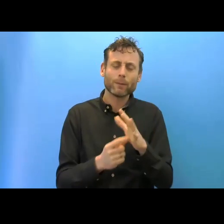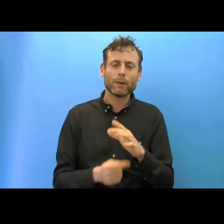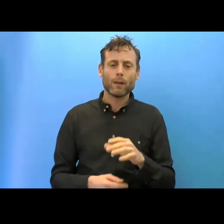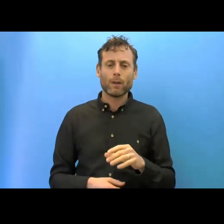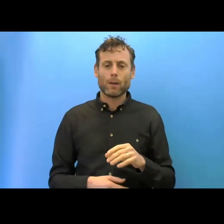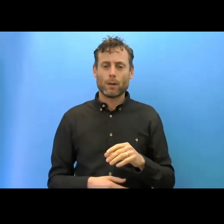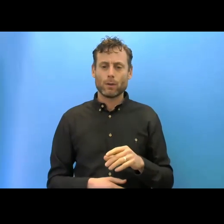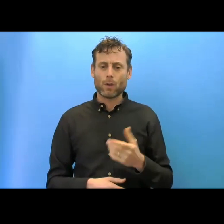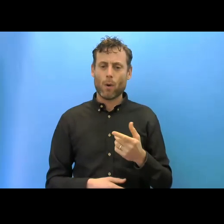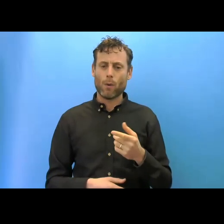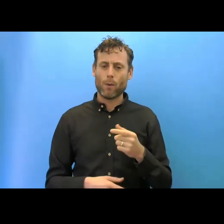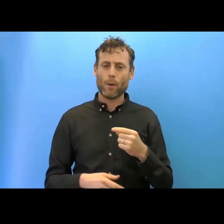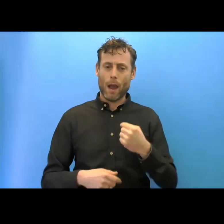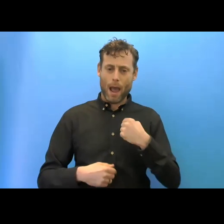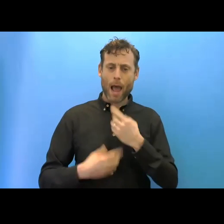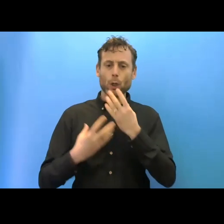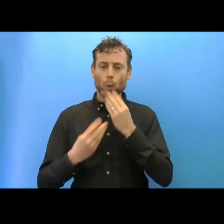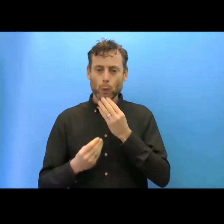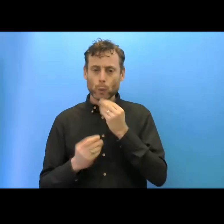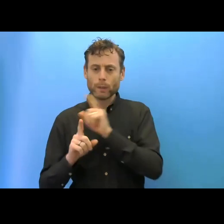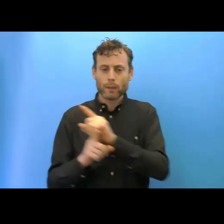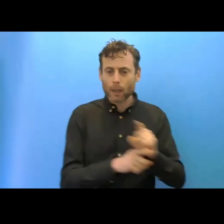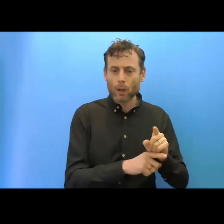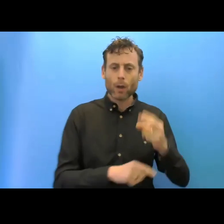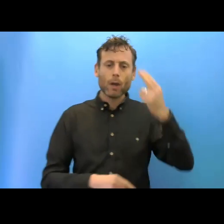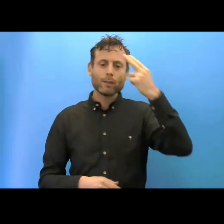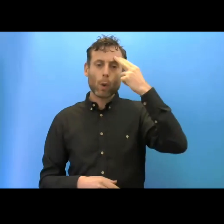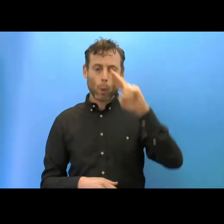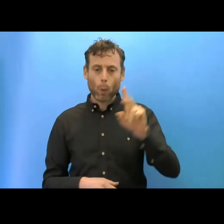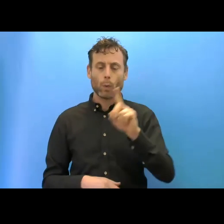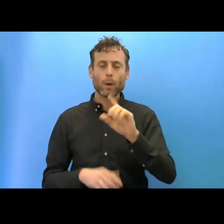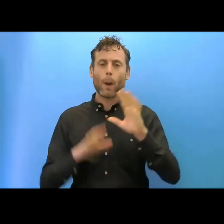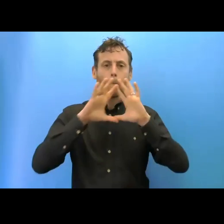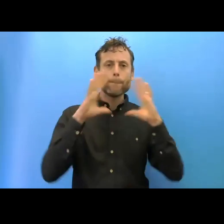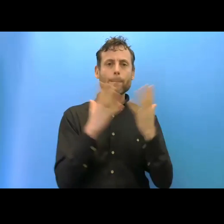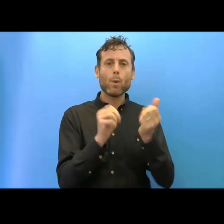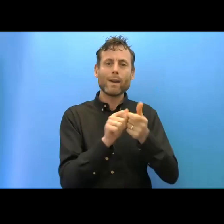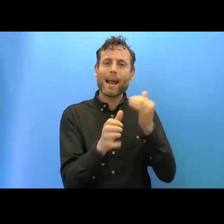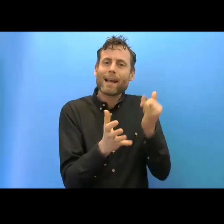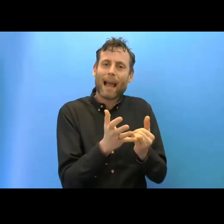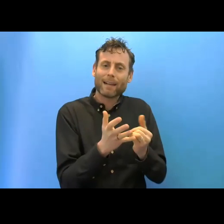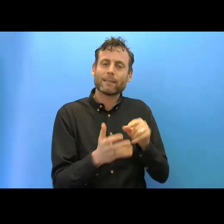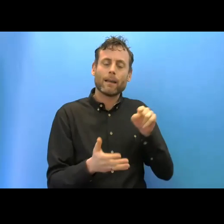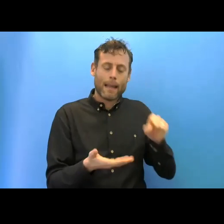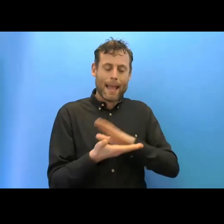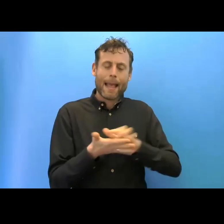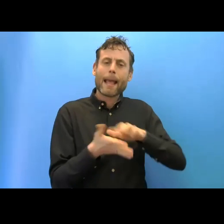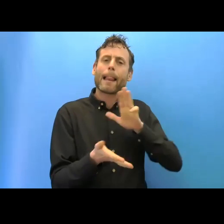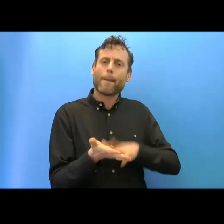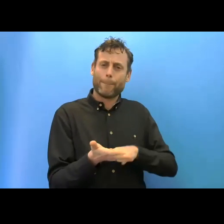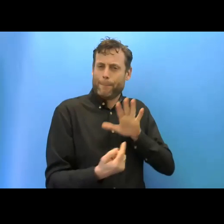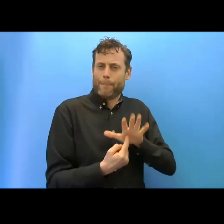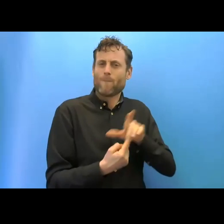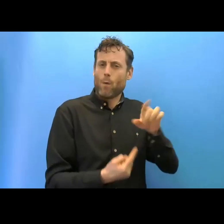settings. So the stuff I use it's strictly speaking called balloon gas, which is recycled helium that has already had a